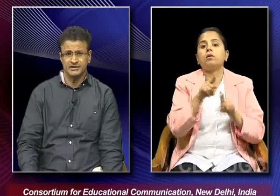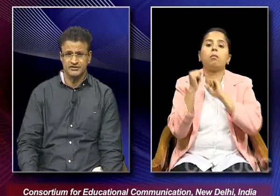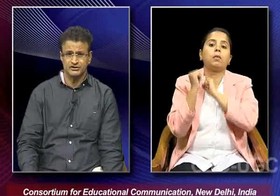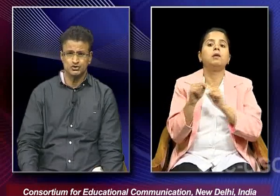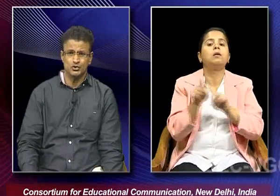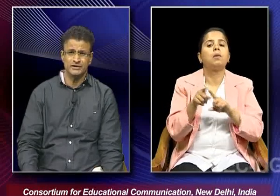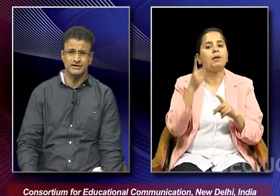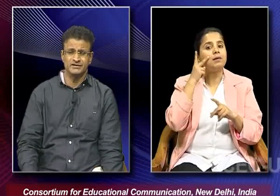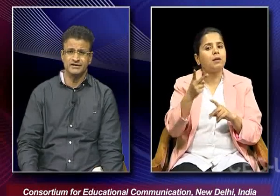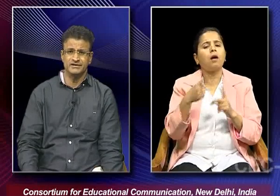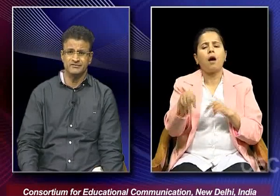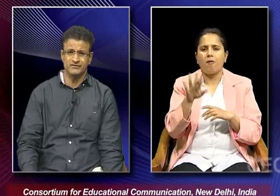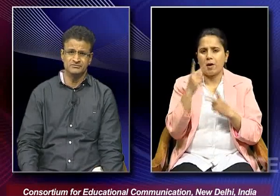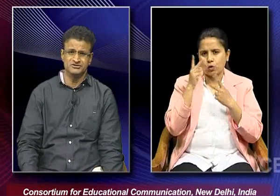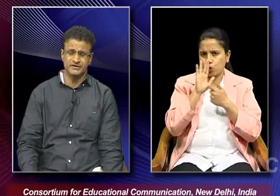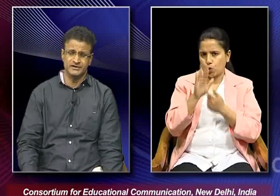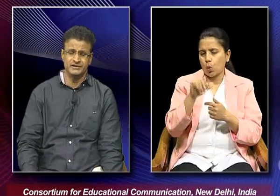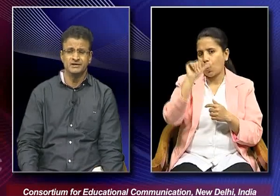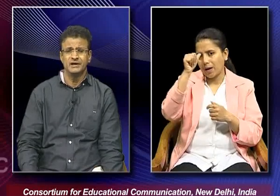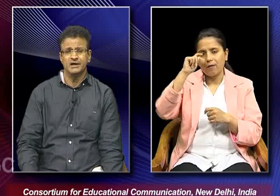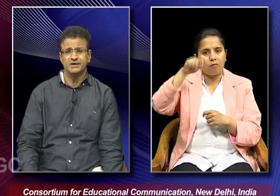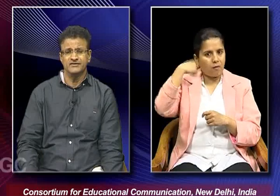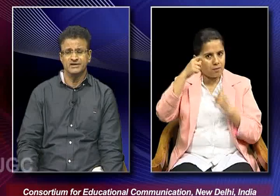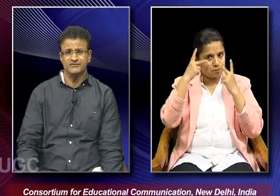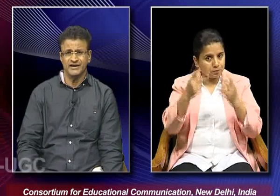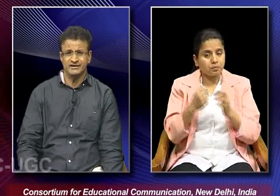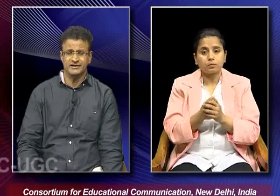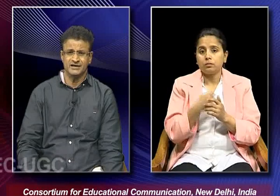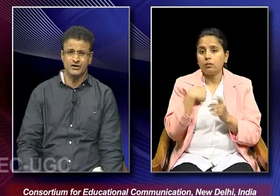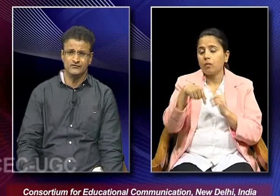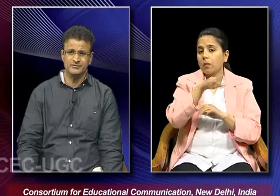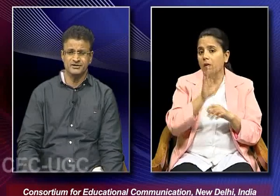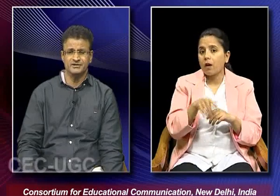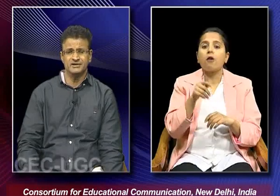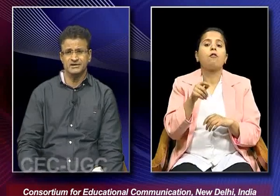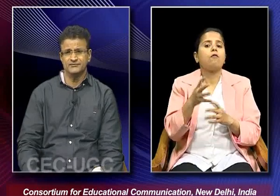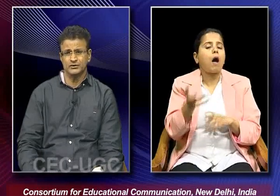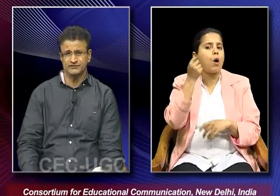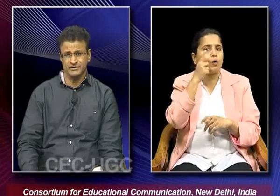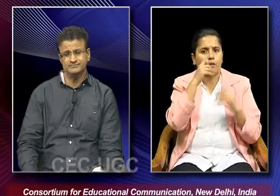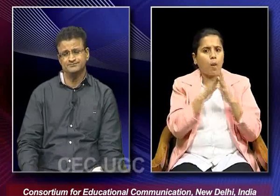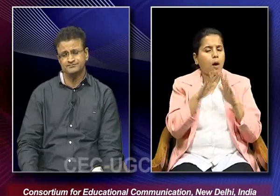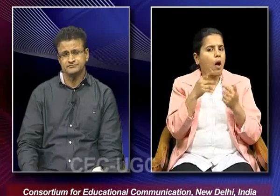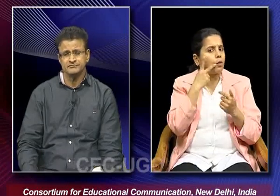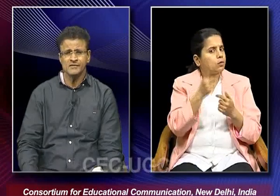in a way shown in the Indian films, where we find that how women they have to in